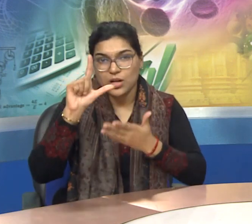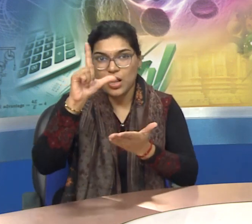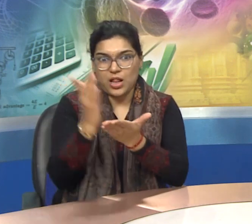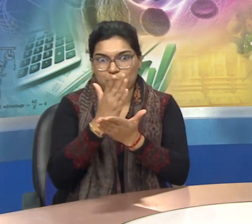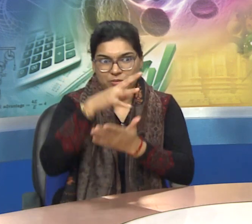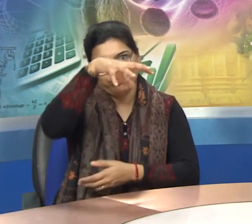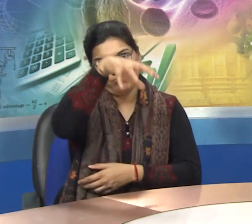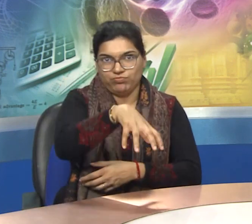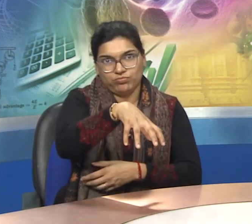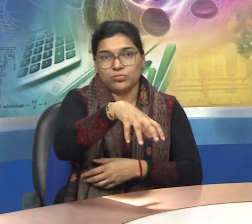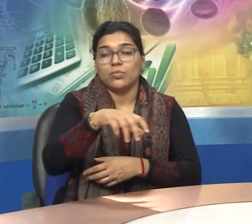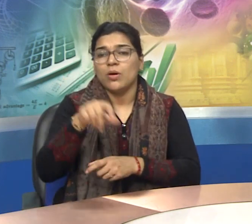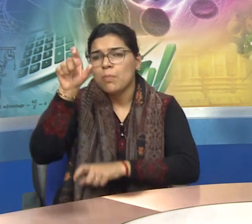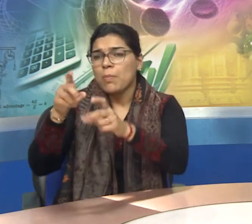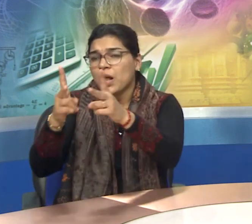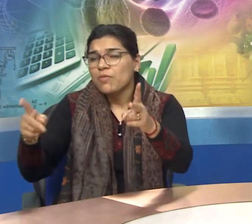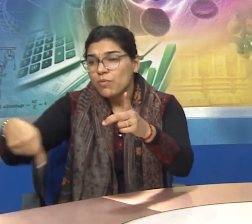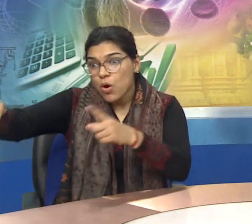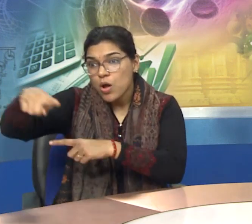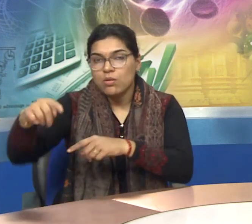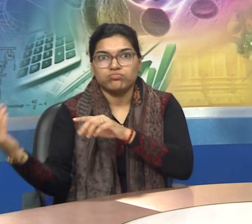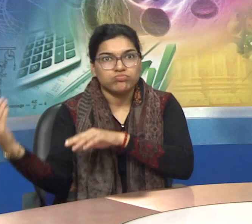Who are the users of university library?